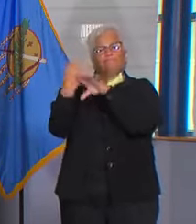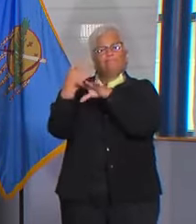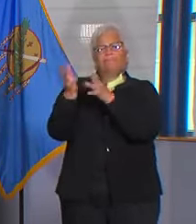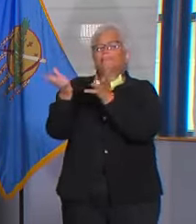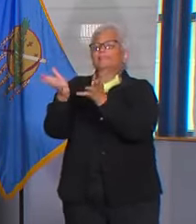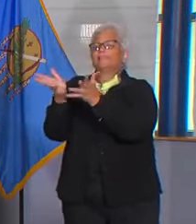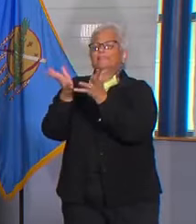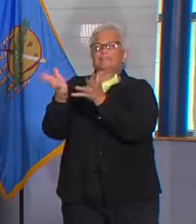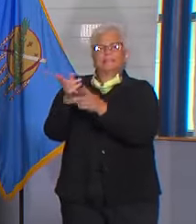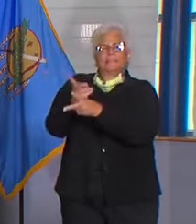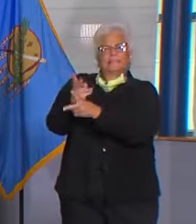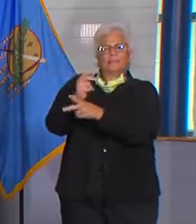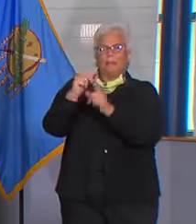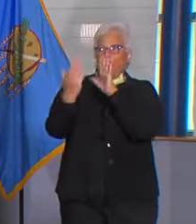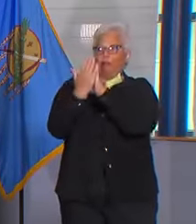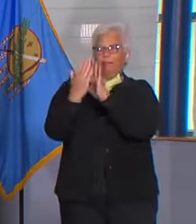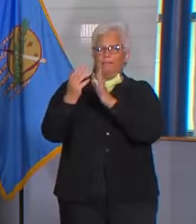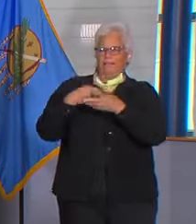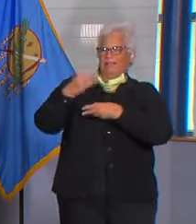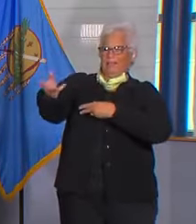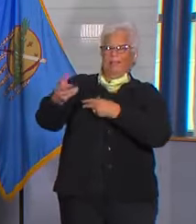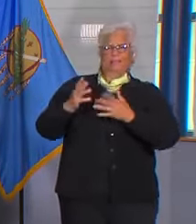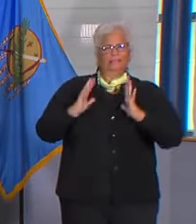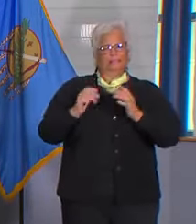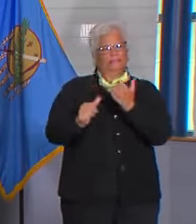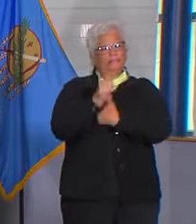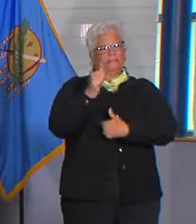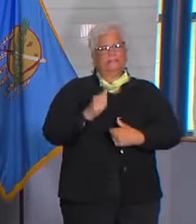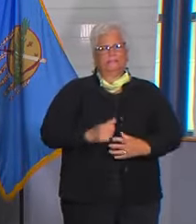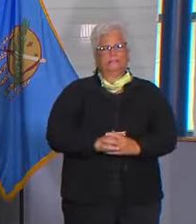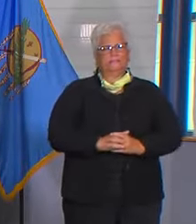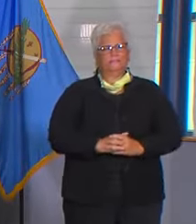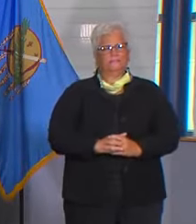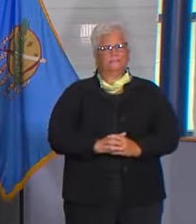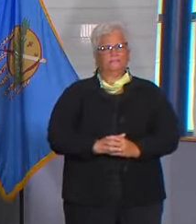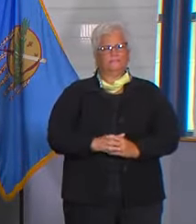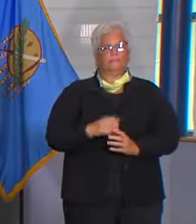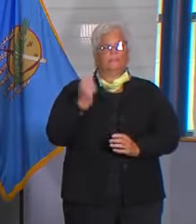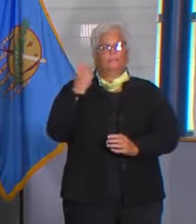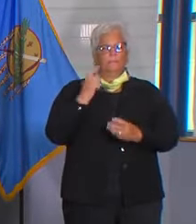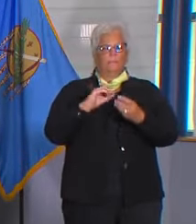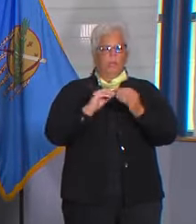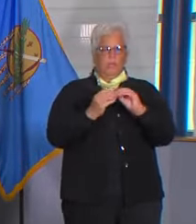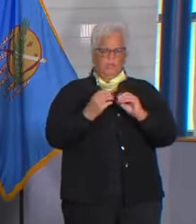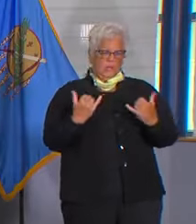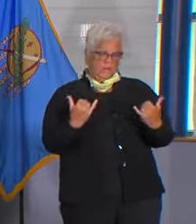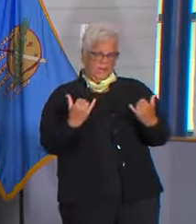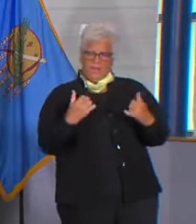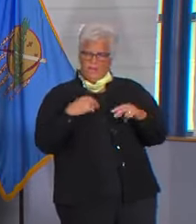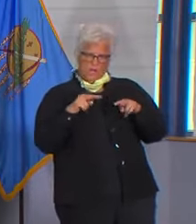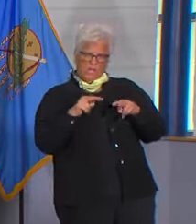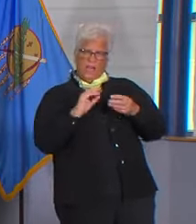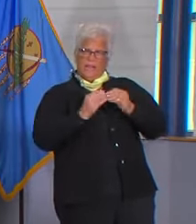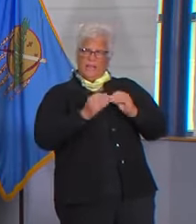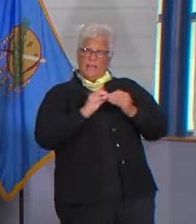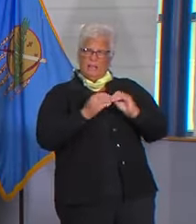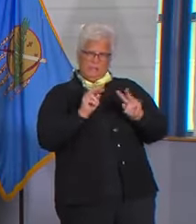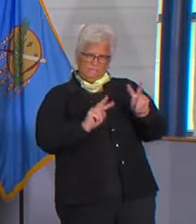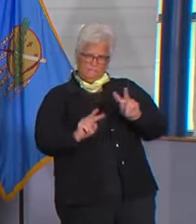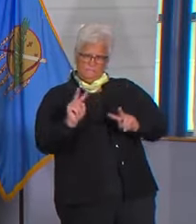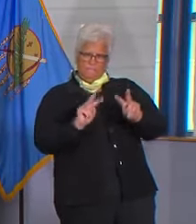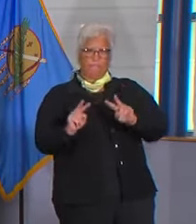change in the curve, it's something that we will definitely discuss with city leaders. I said this many times before, and it's worth repeating. After attending a